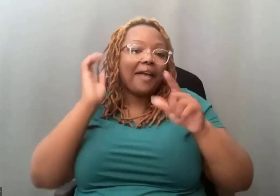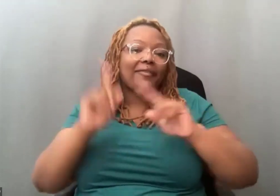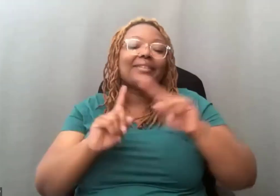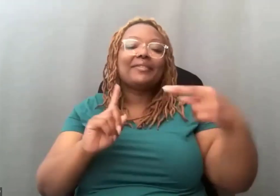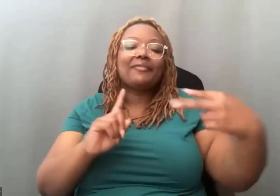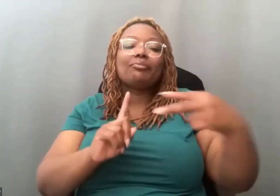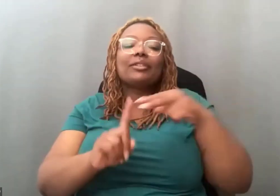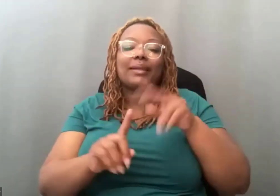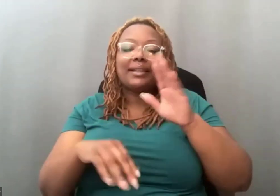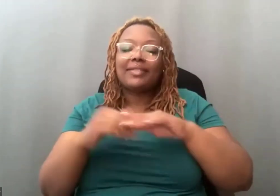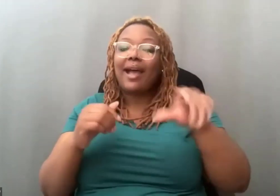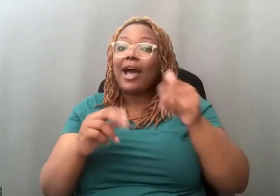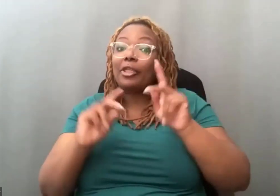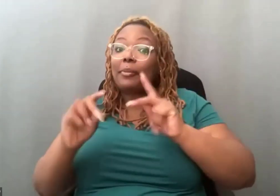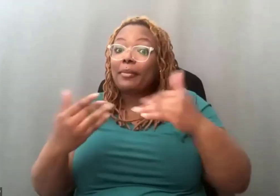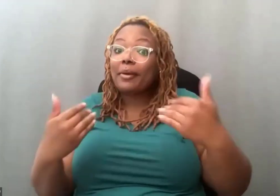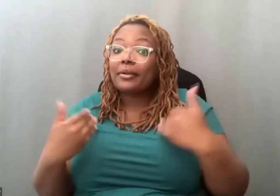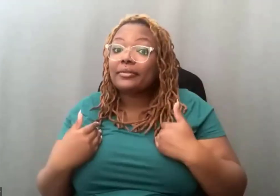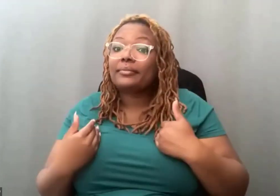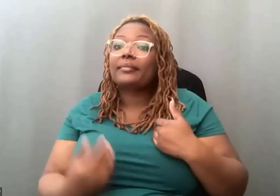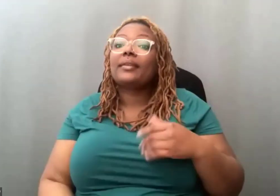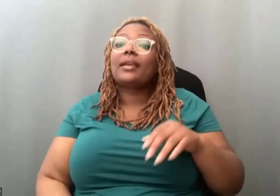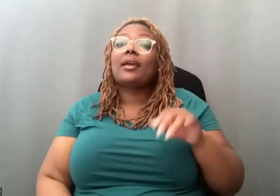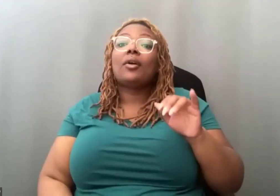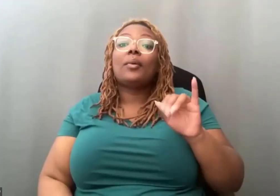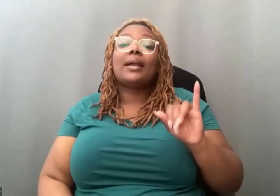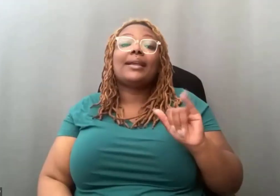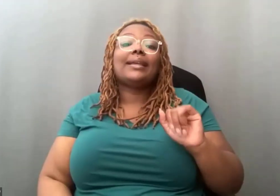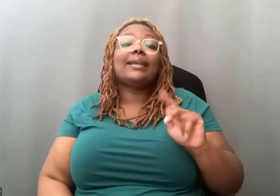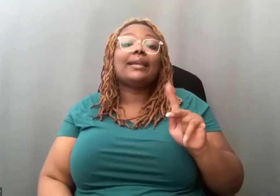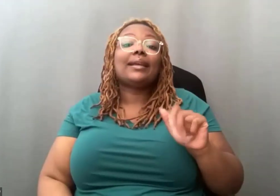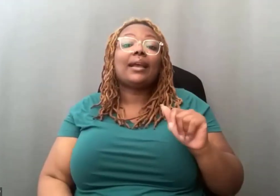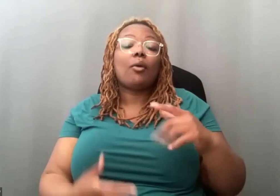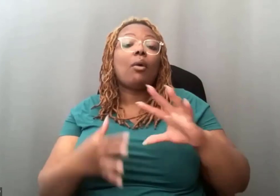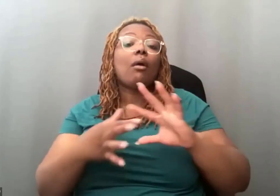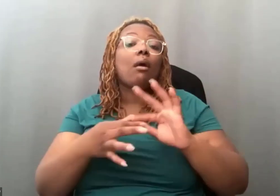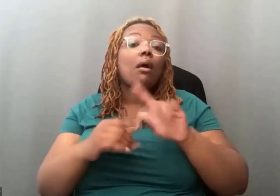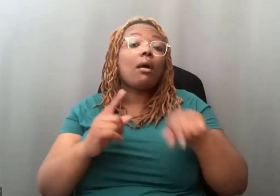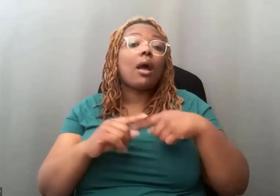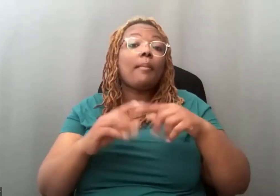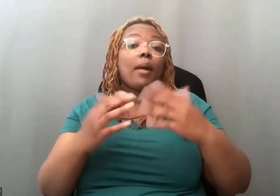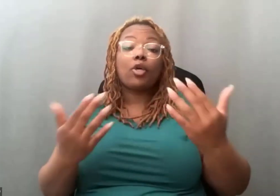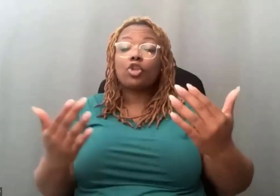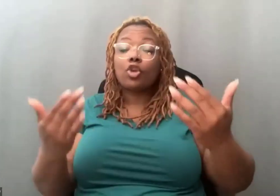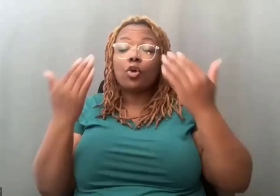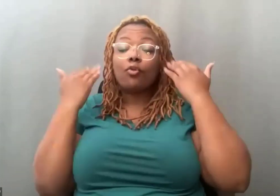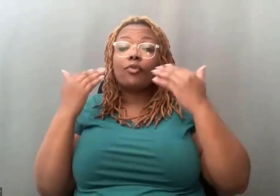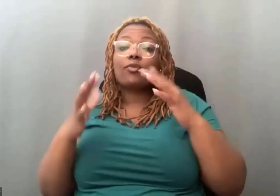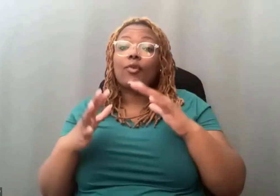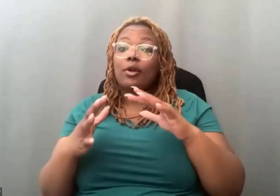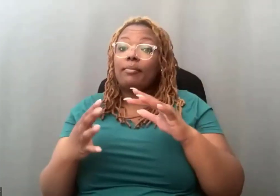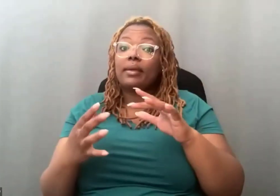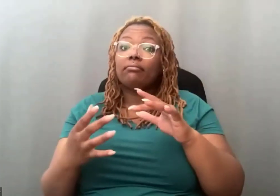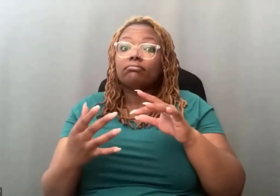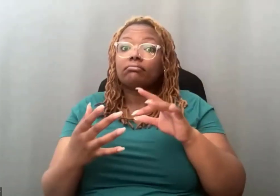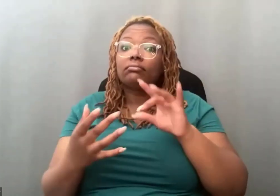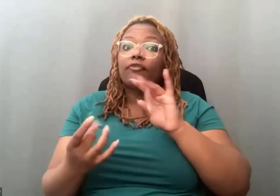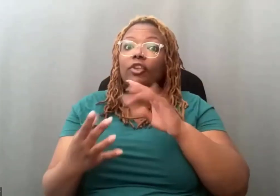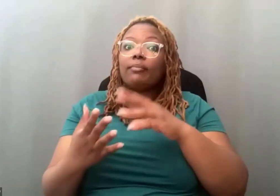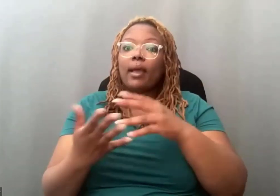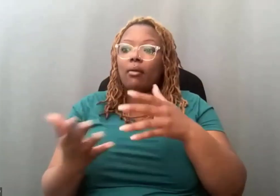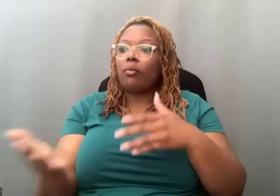might be. When Yinka was talking about the overwhelming feedback that students can sometimes